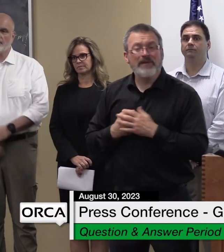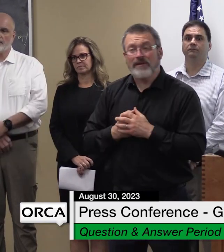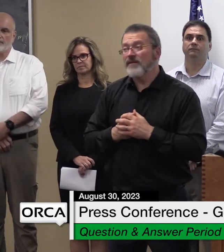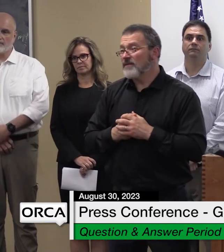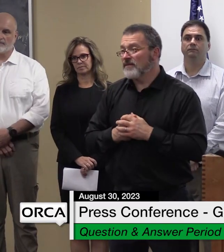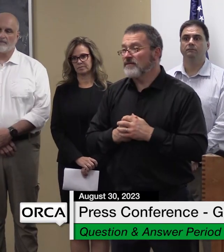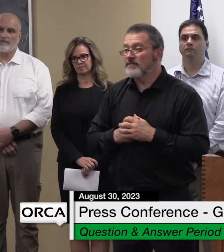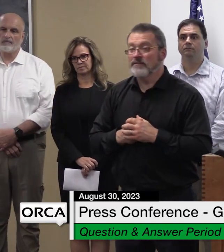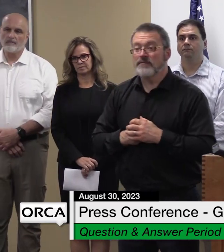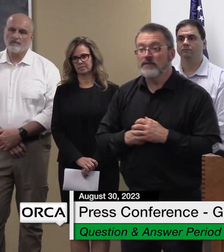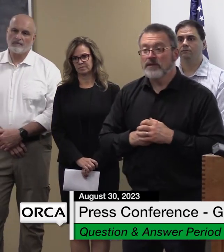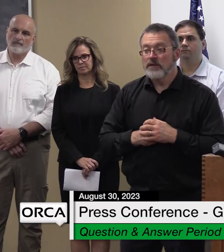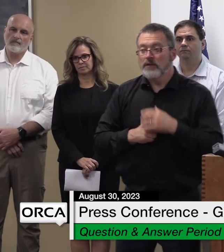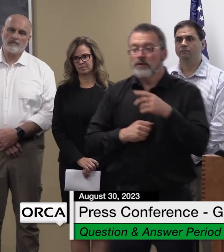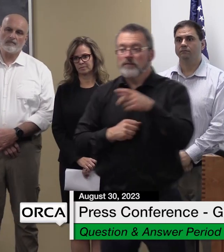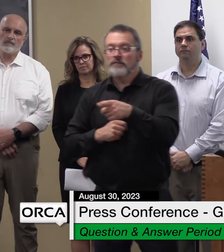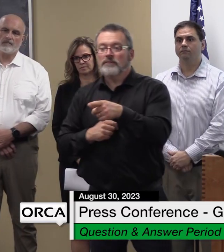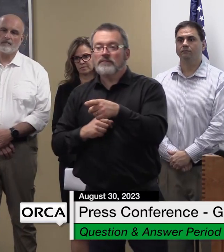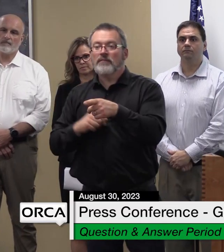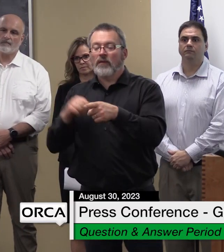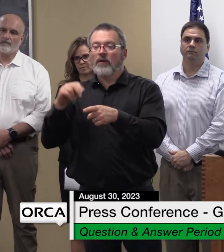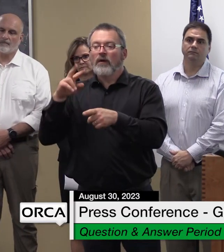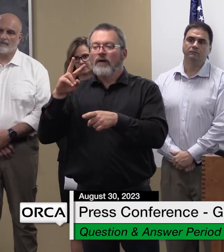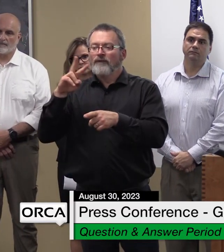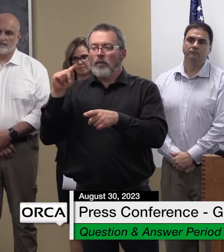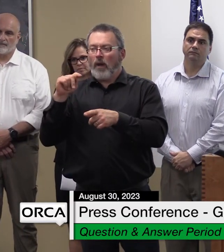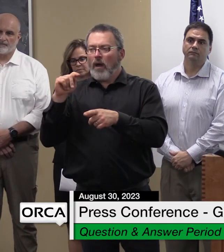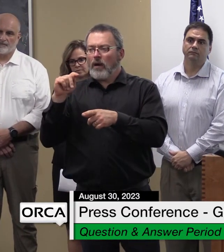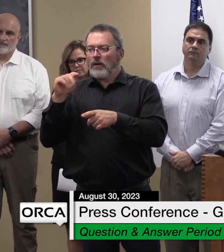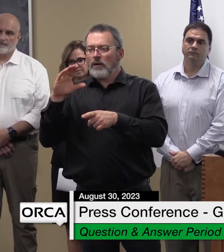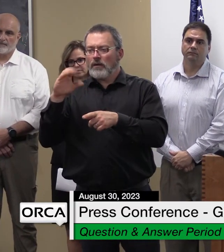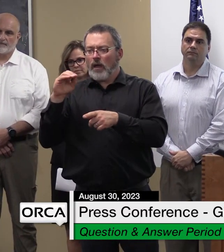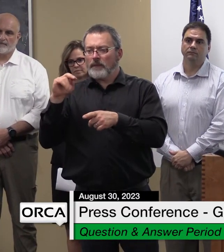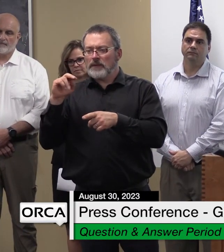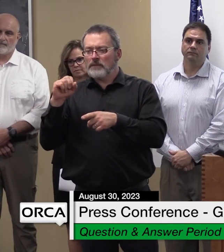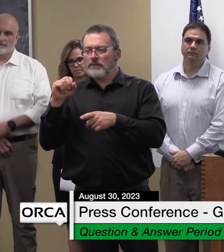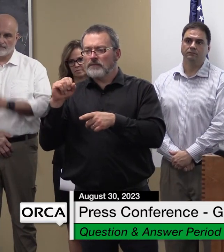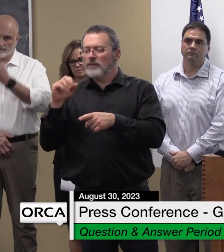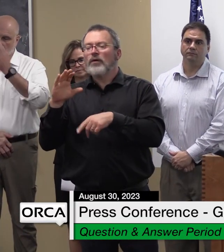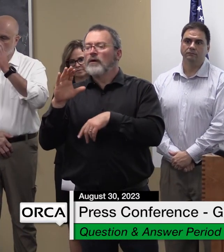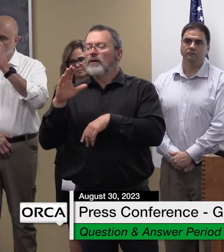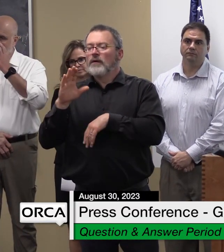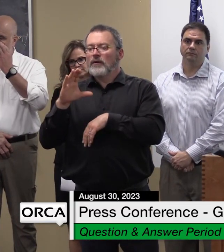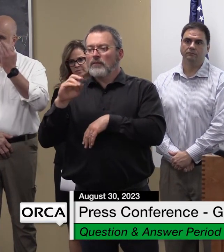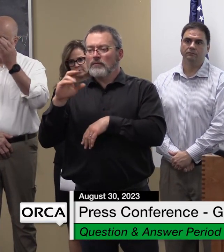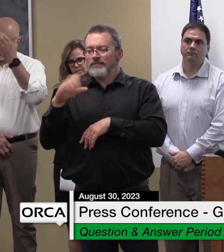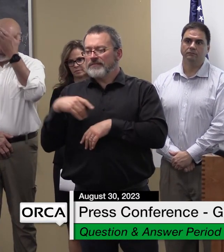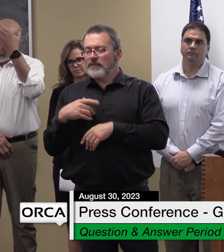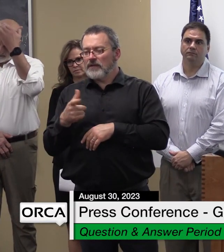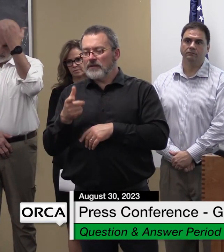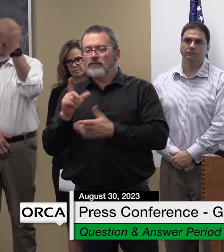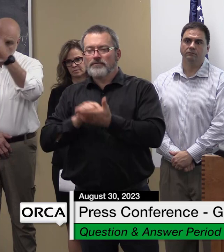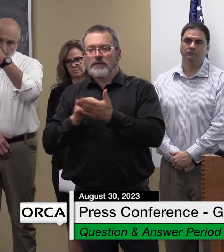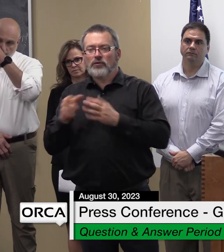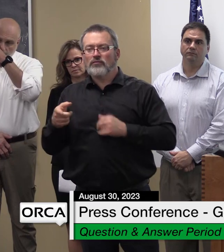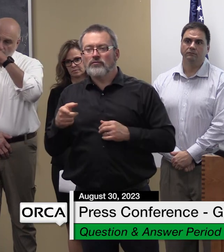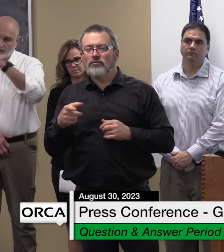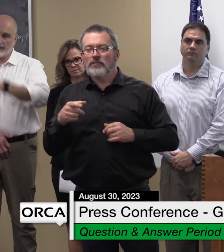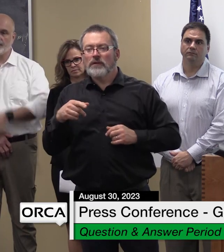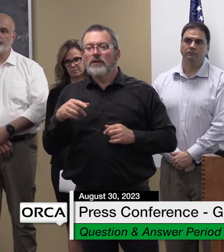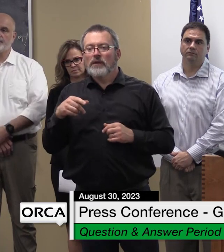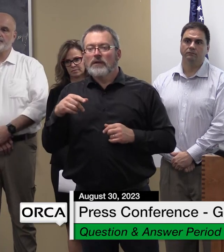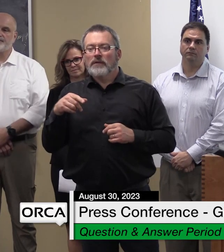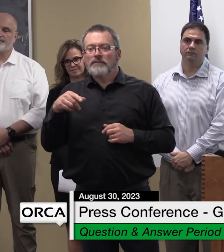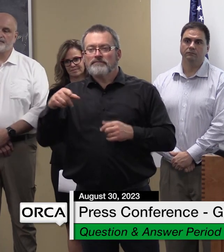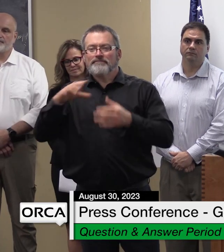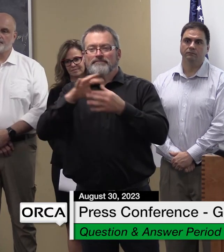Debris question followed up by a mitigation policy question. So propane and kerosene tanks, I sure